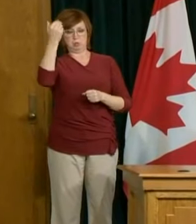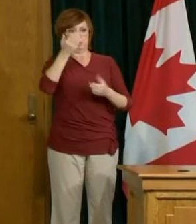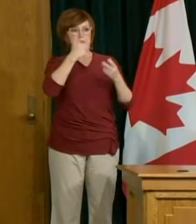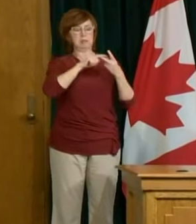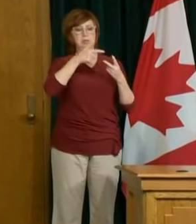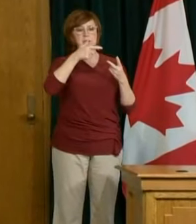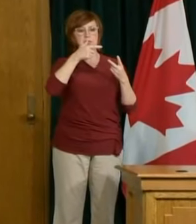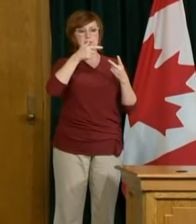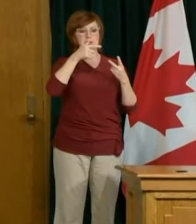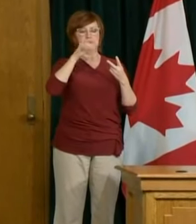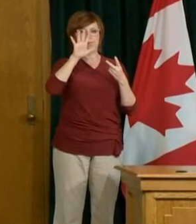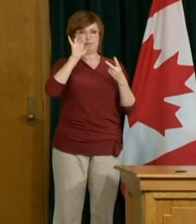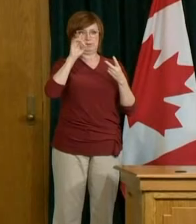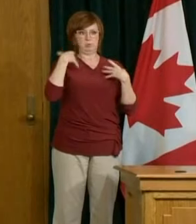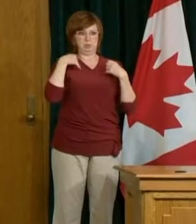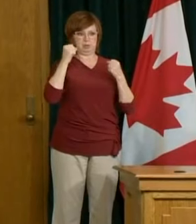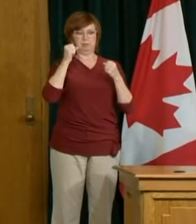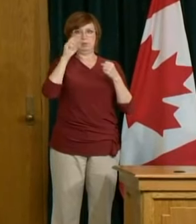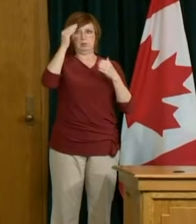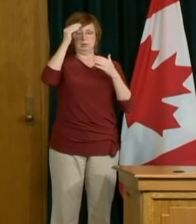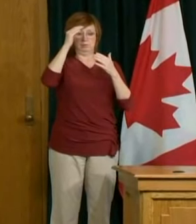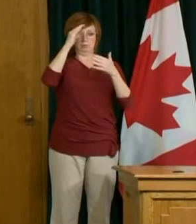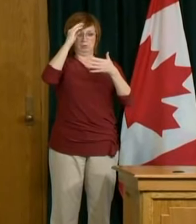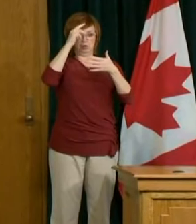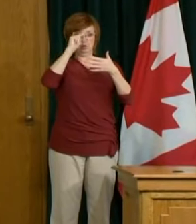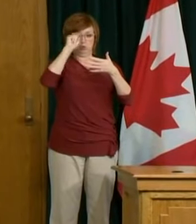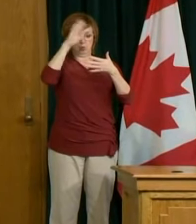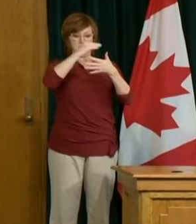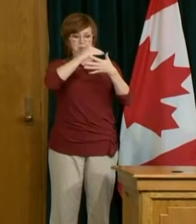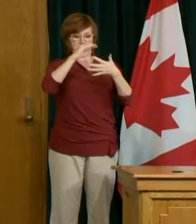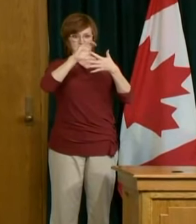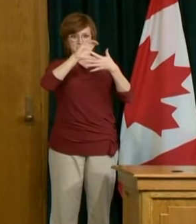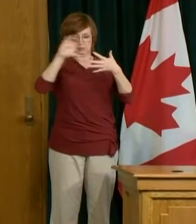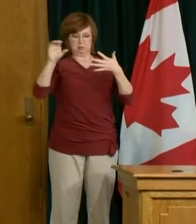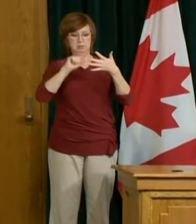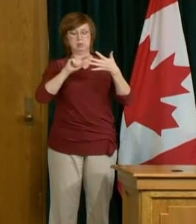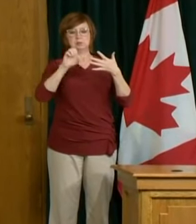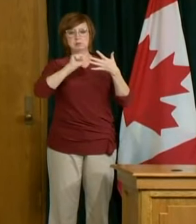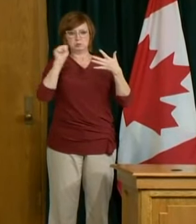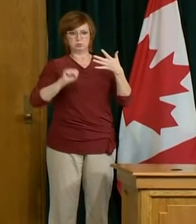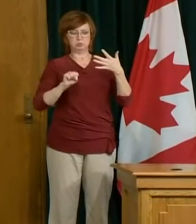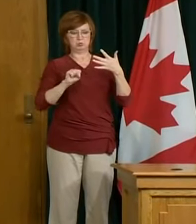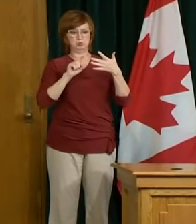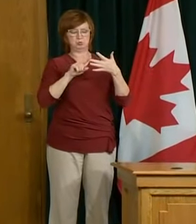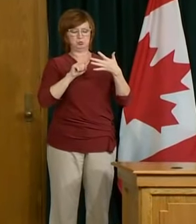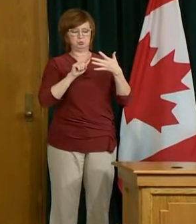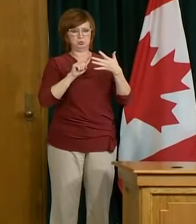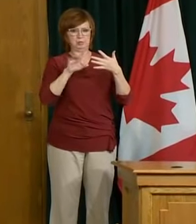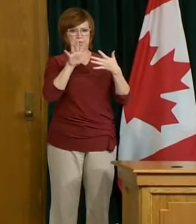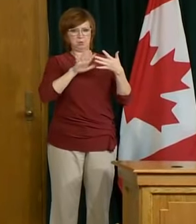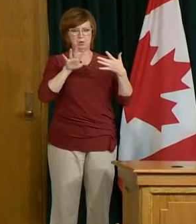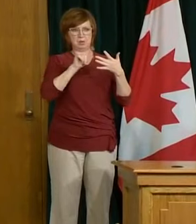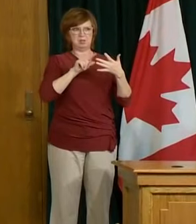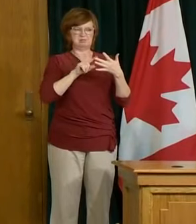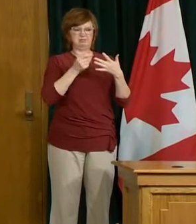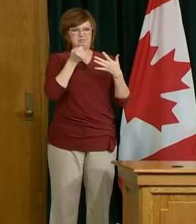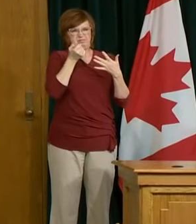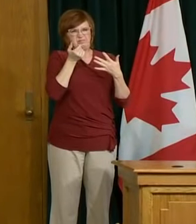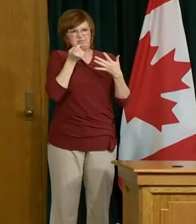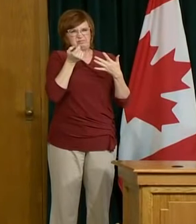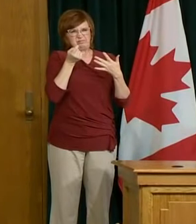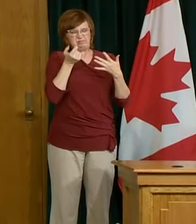and 3 hospitalizations. In Saskatoon, there are very